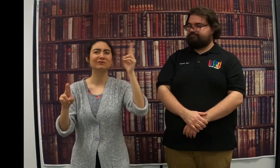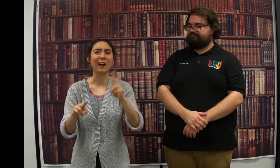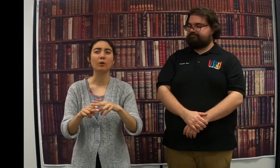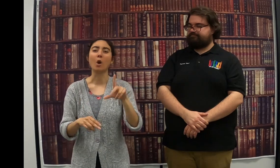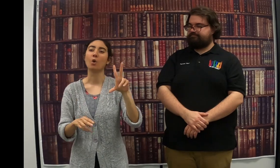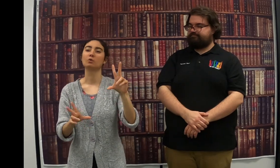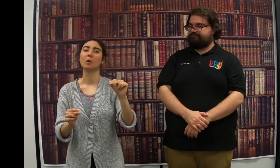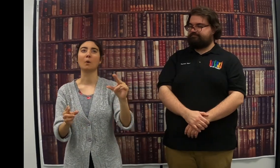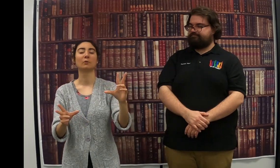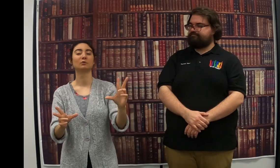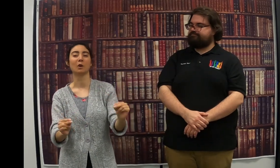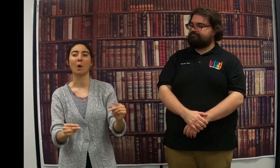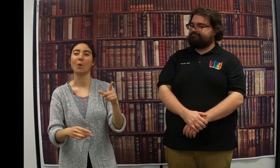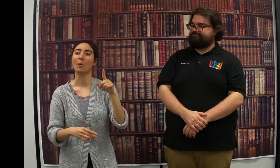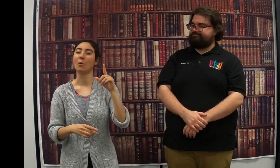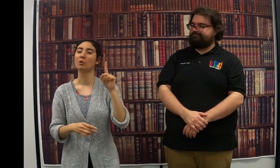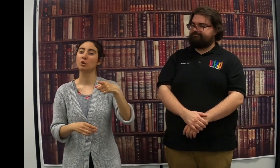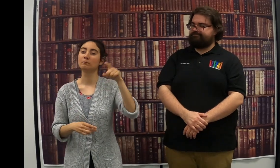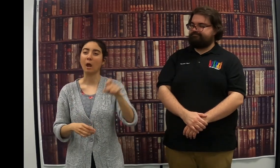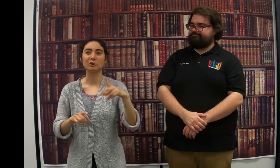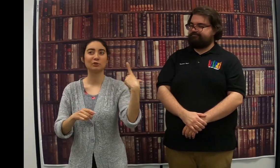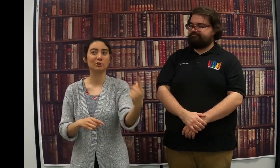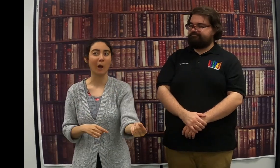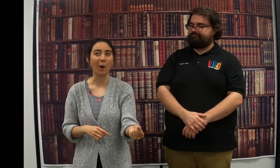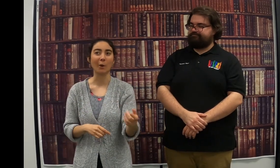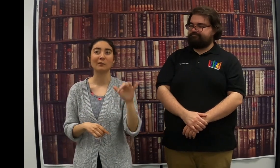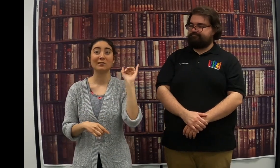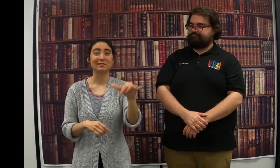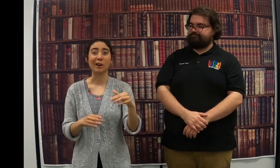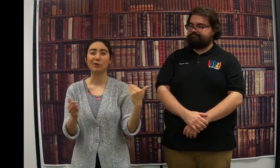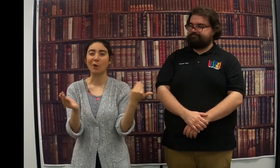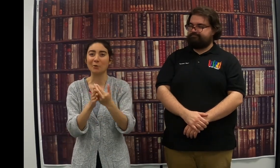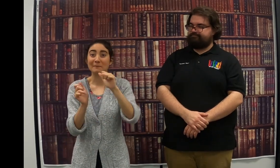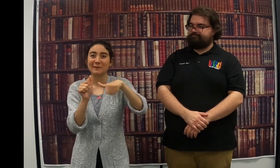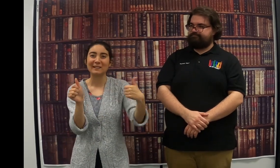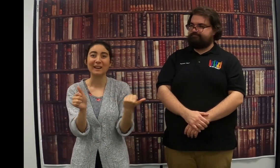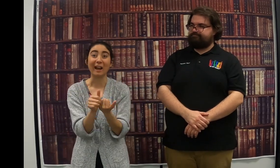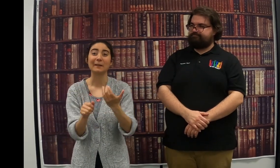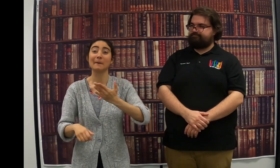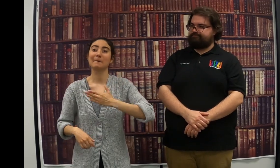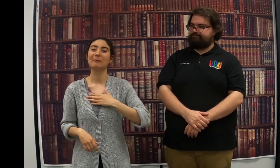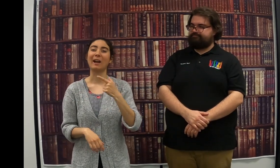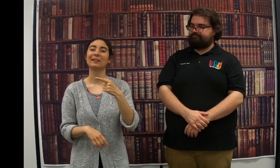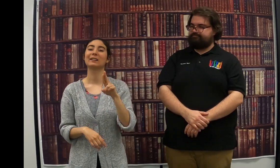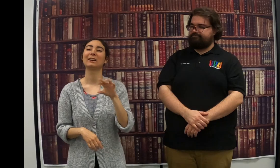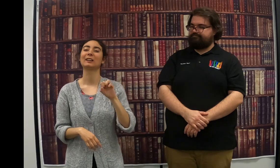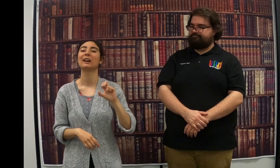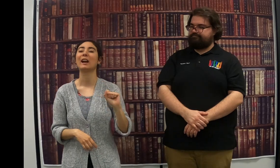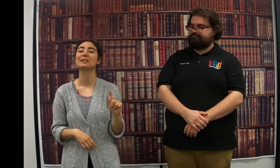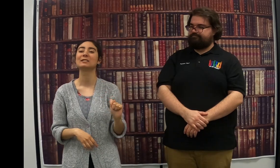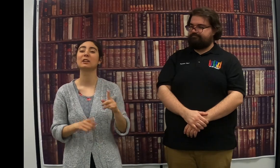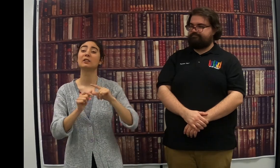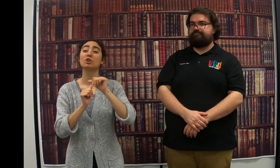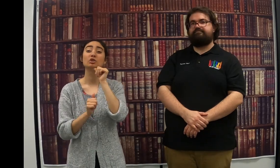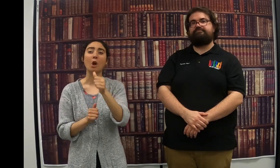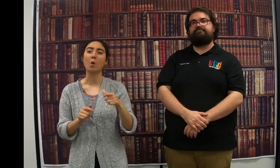must go. Stay close behind my guests. Don't run into the curio. And whatever you do, don't answer any voices you hear on the way out.